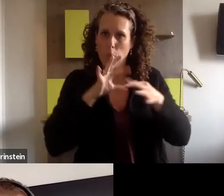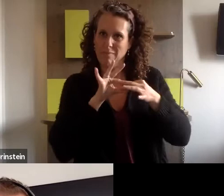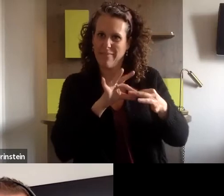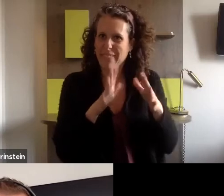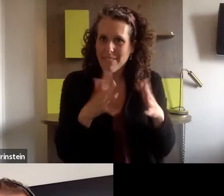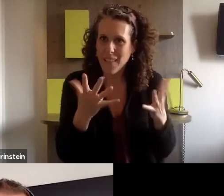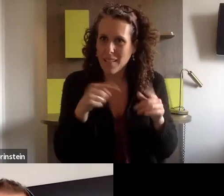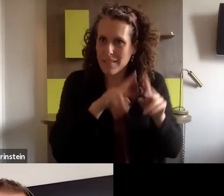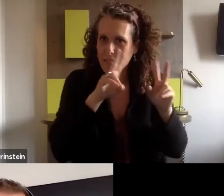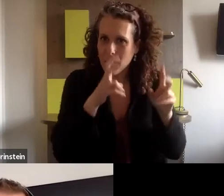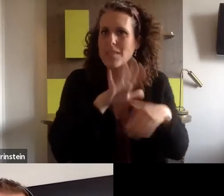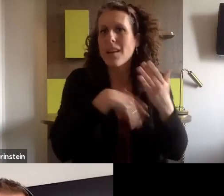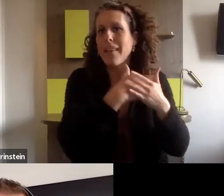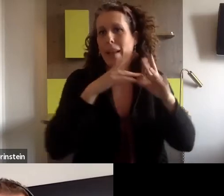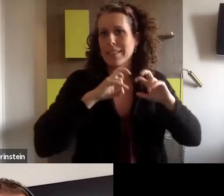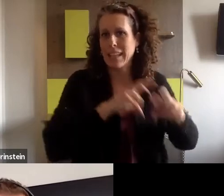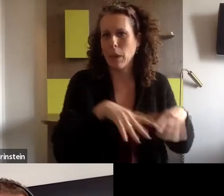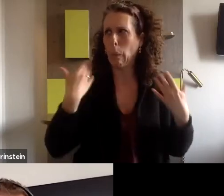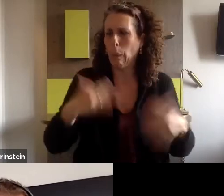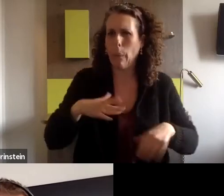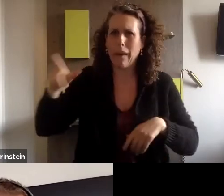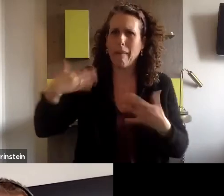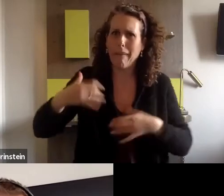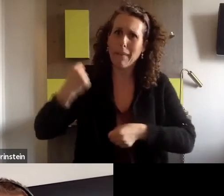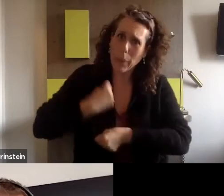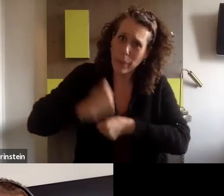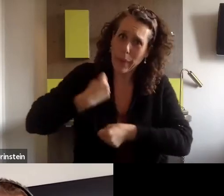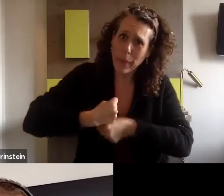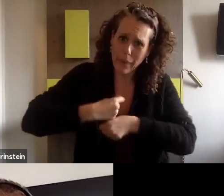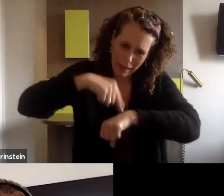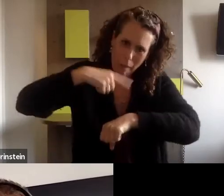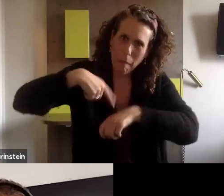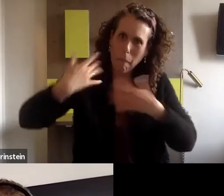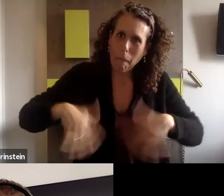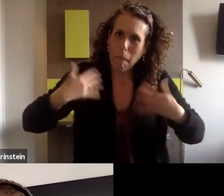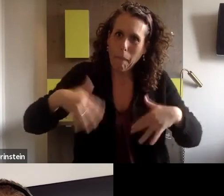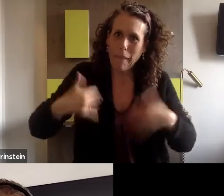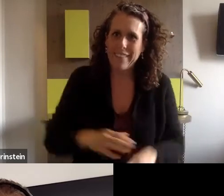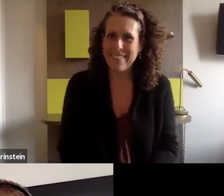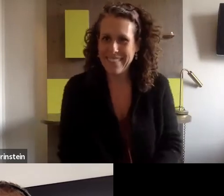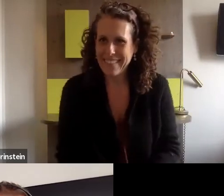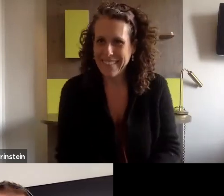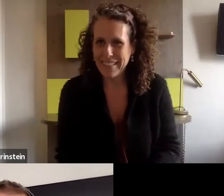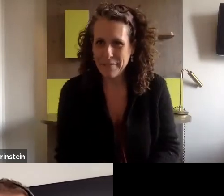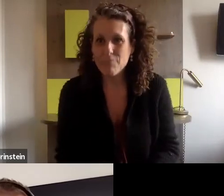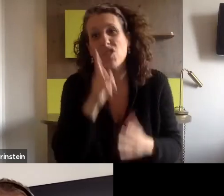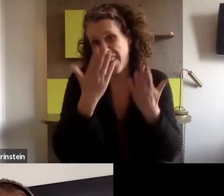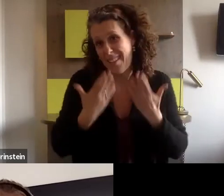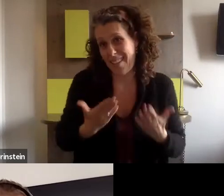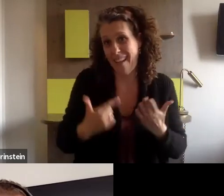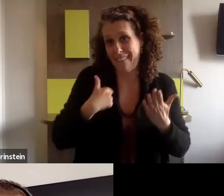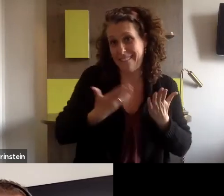So he is a very busy man, as you can see. So I think I'll hand over